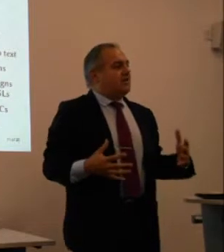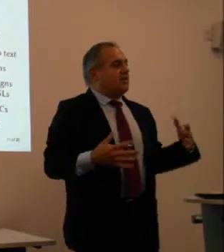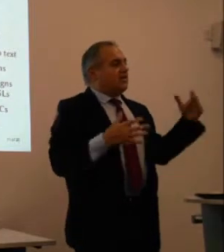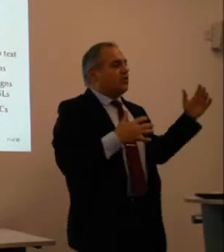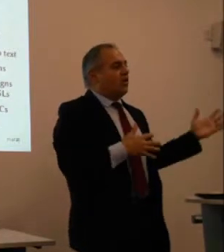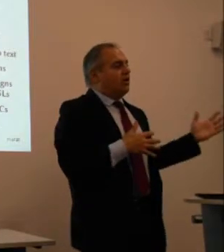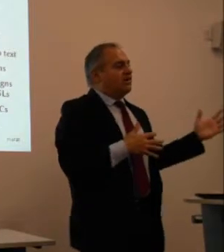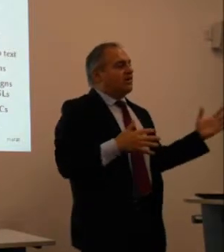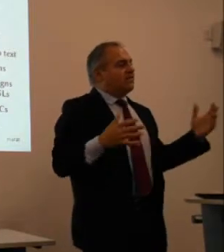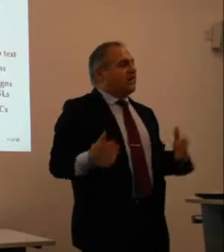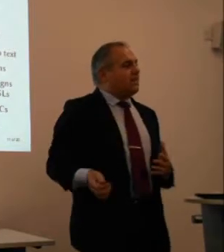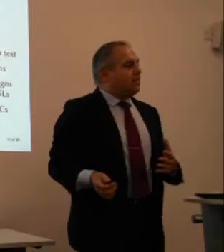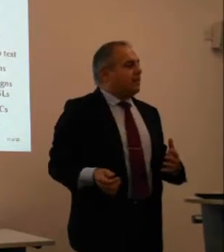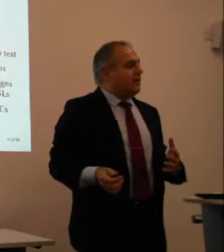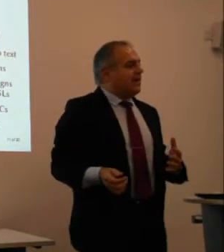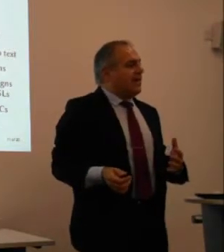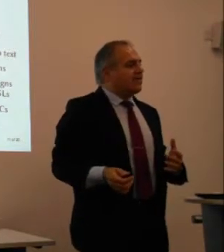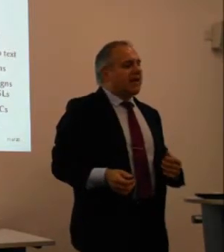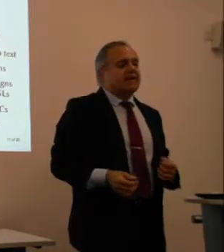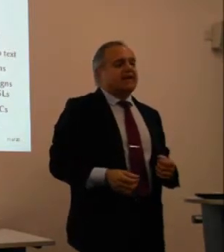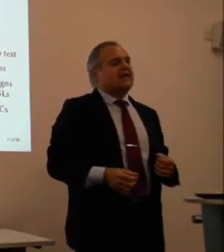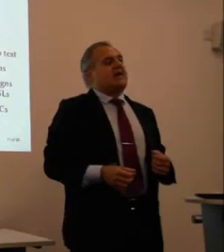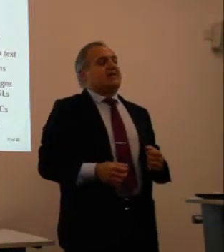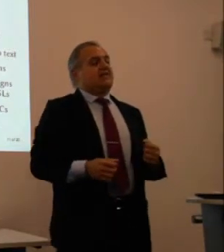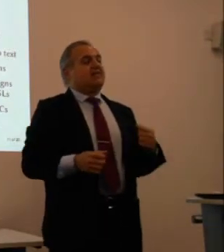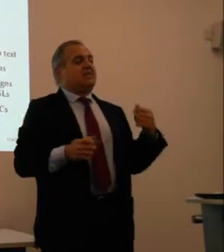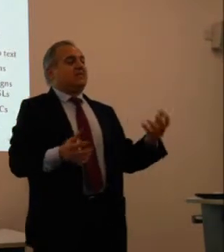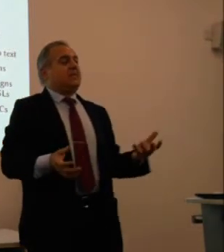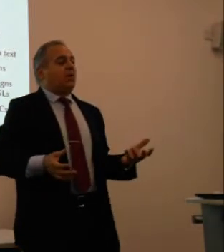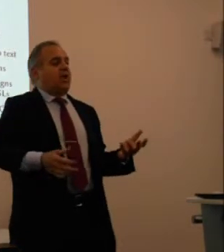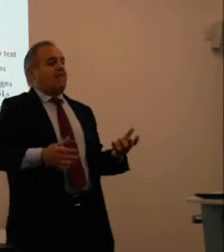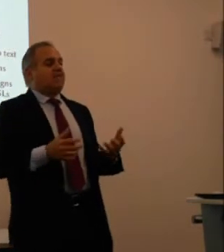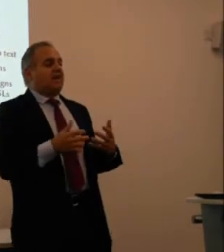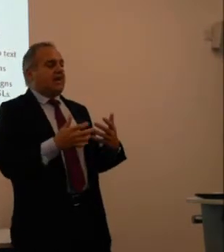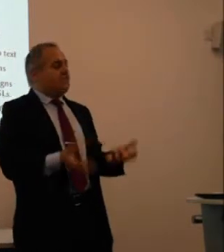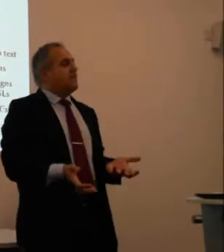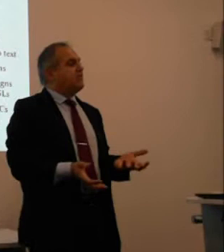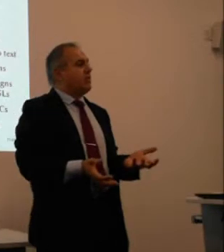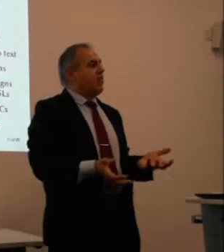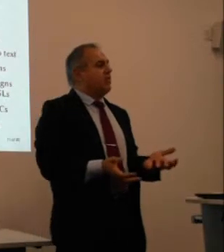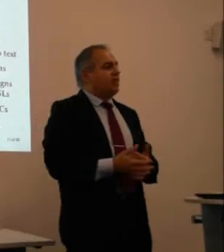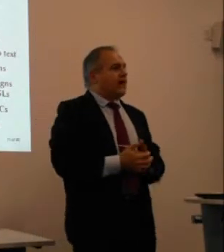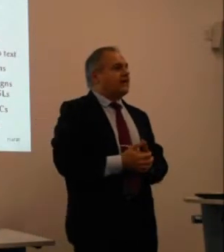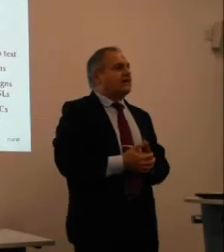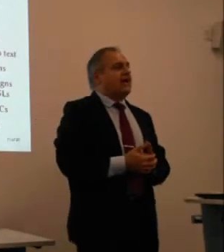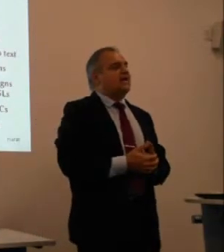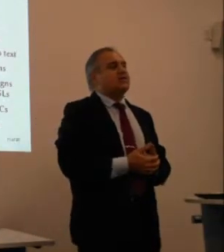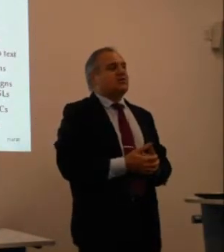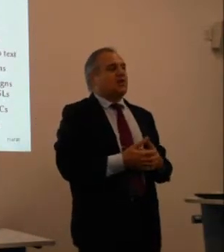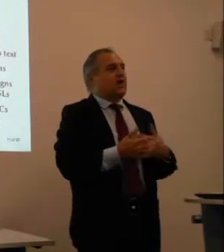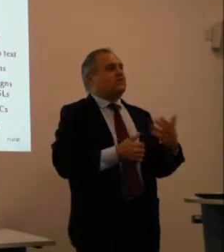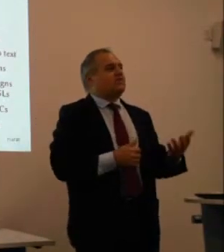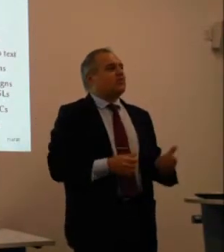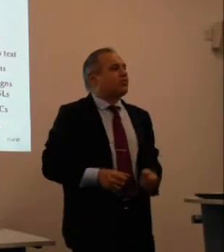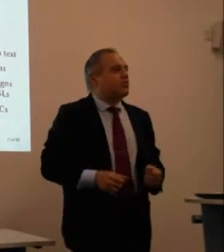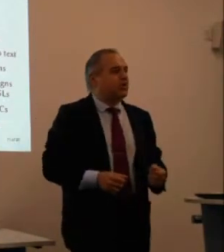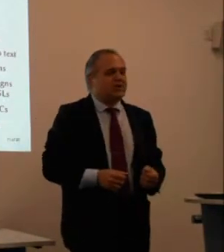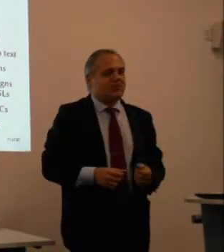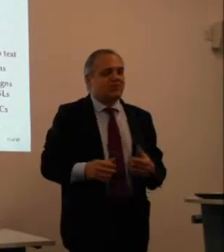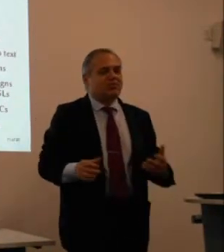toilet sleep and rather than these people have a very limited vocabulary rather than so have this sort of communication you want